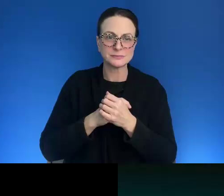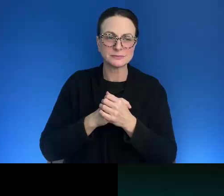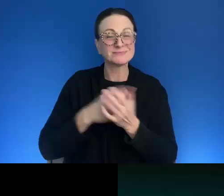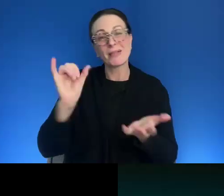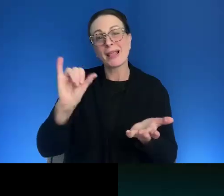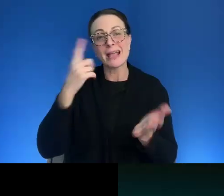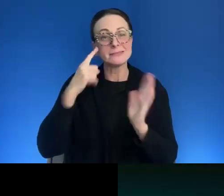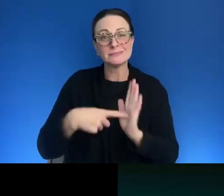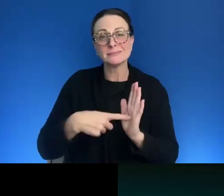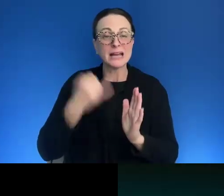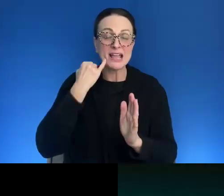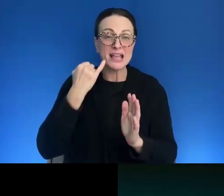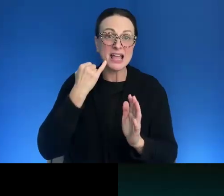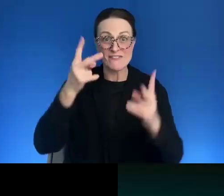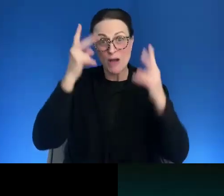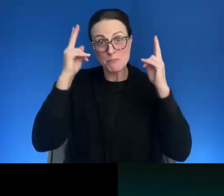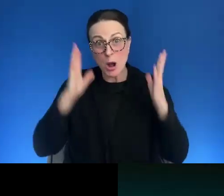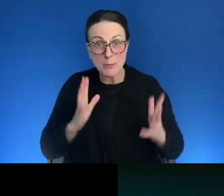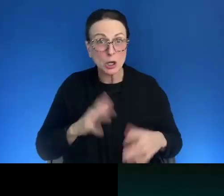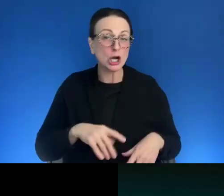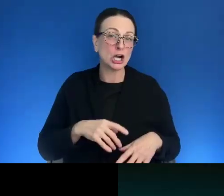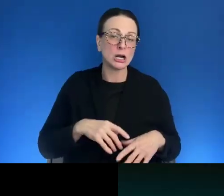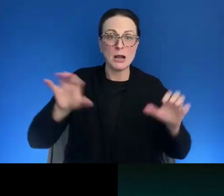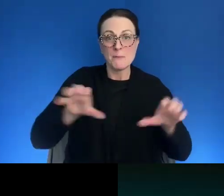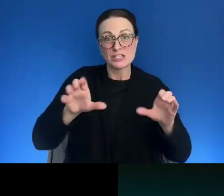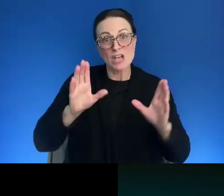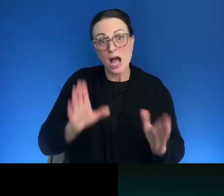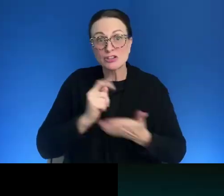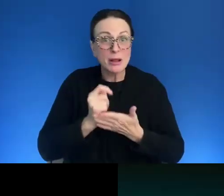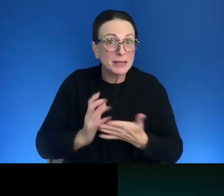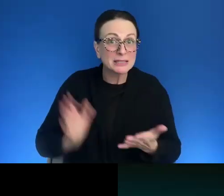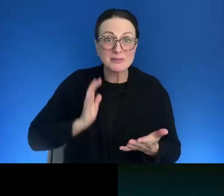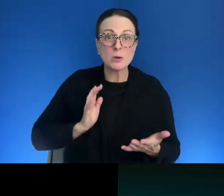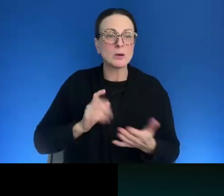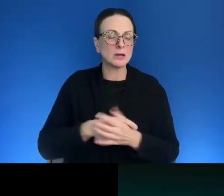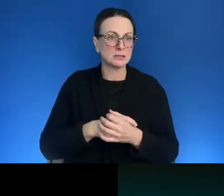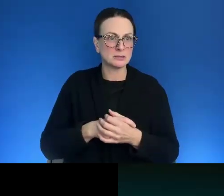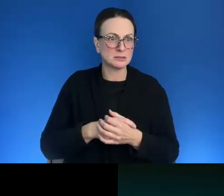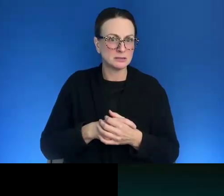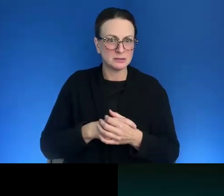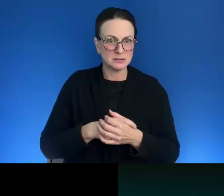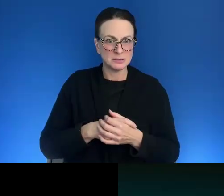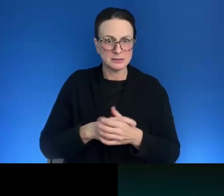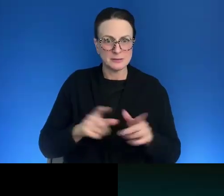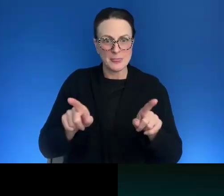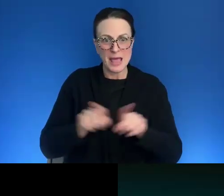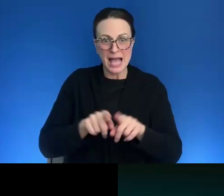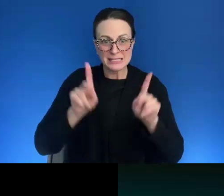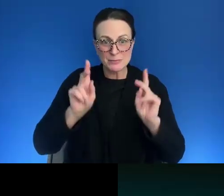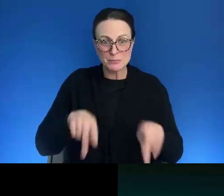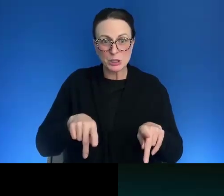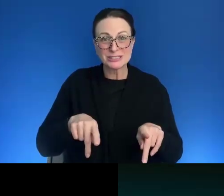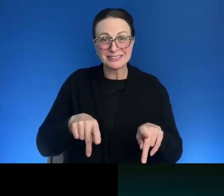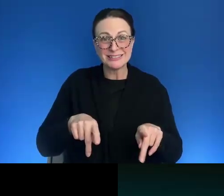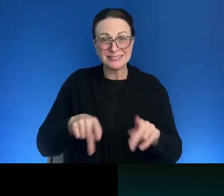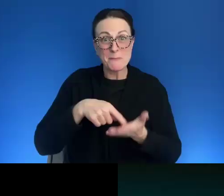like if you're a barber, cosmetologist, when I was a massage therapist, as the person paid,